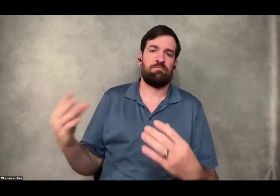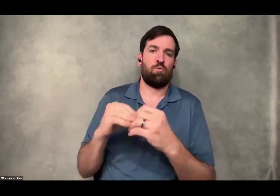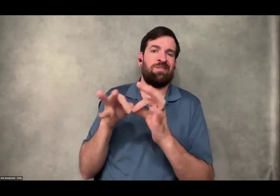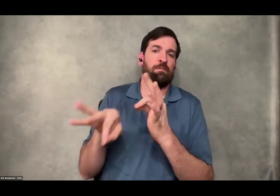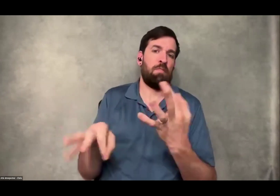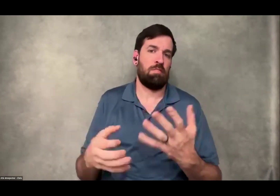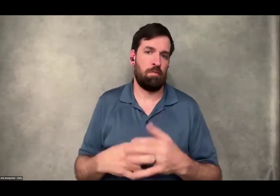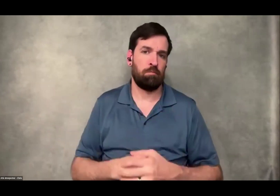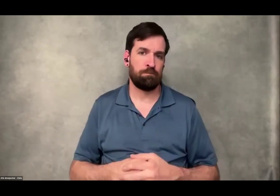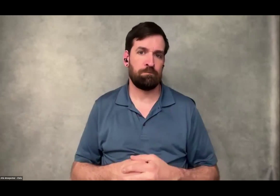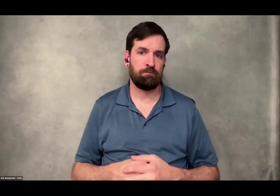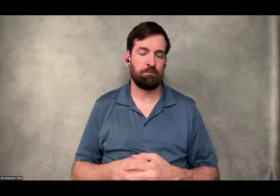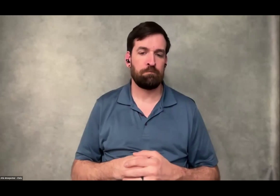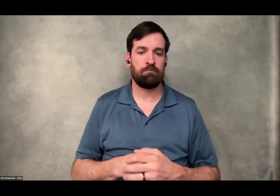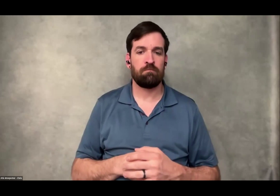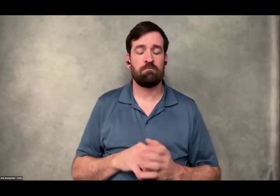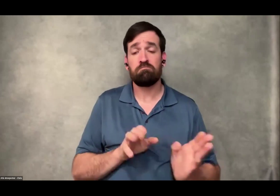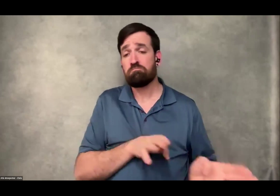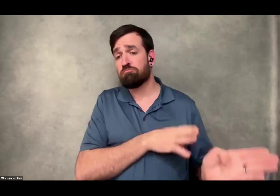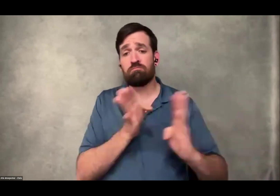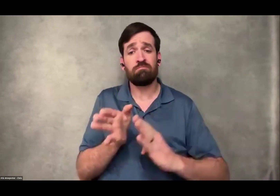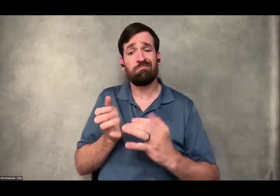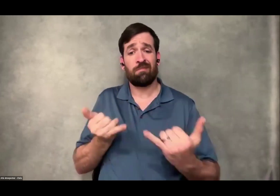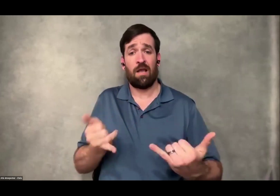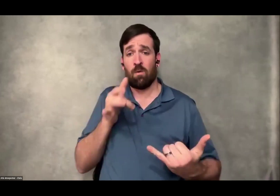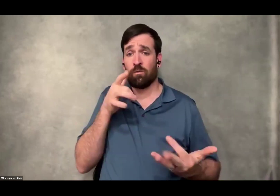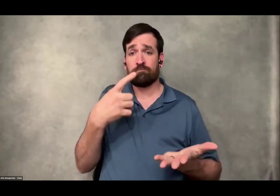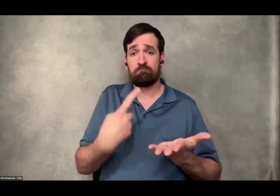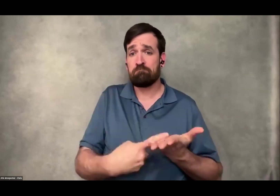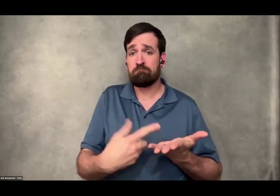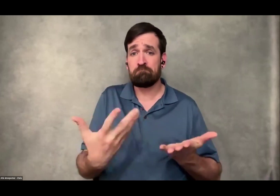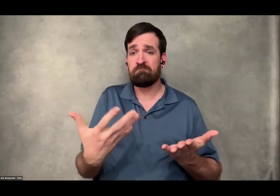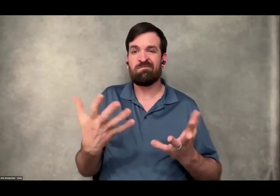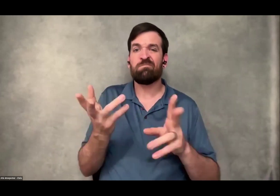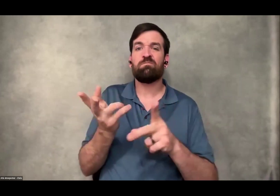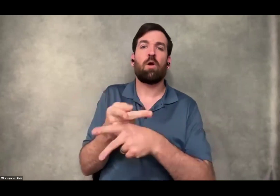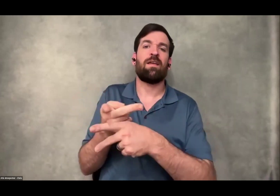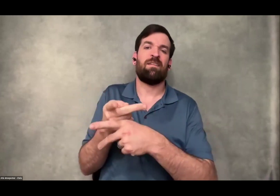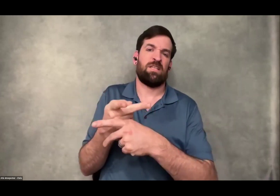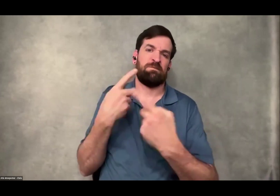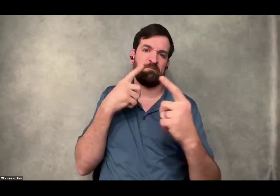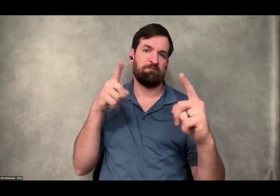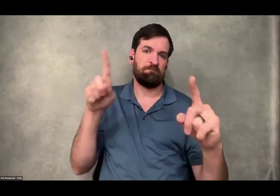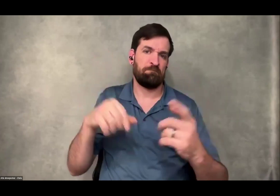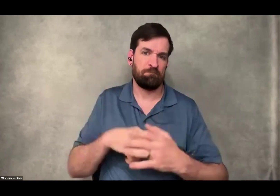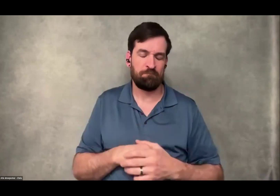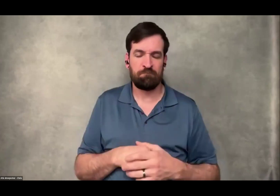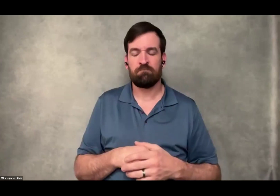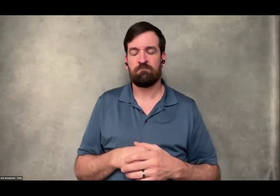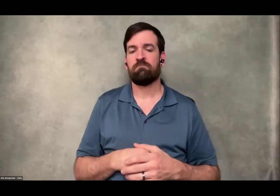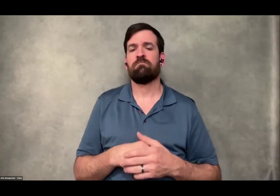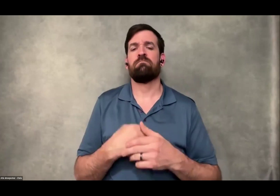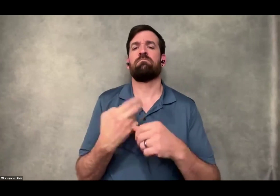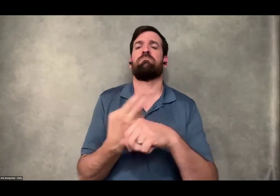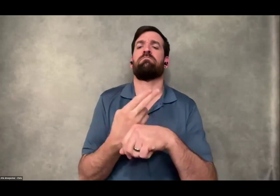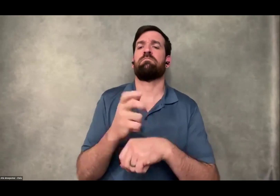simpler. And now we're going to talk about productivity. So we're going to talk about using